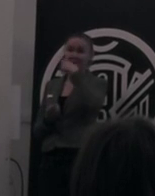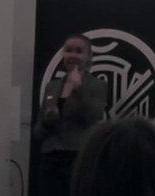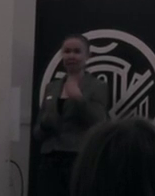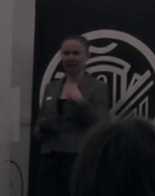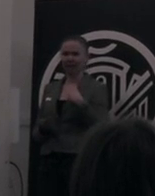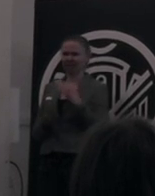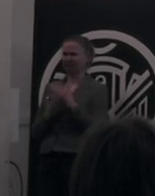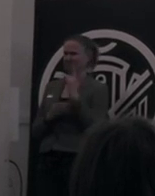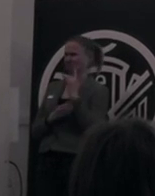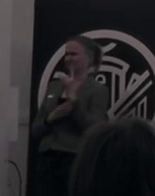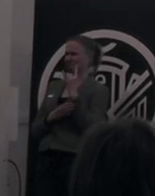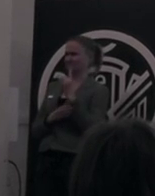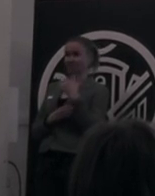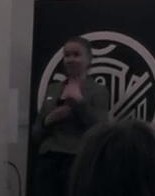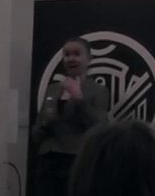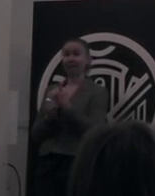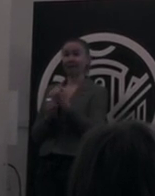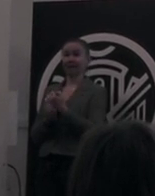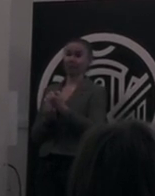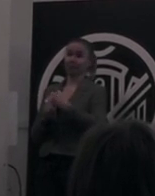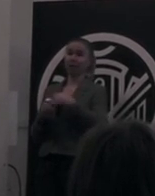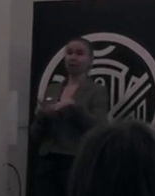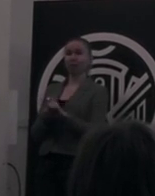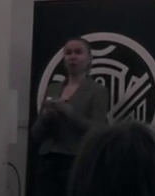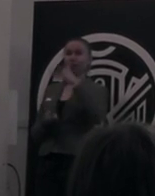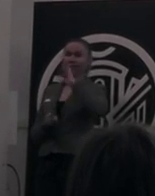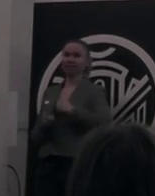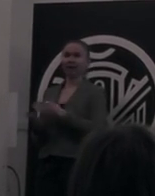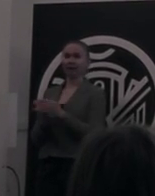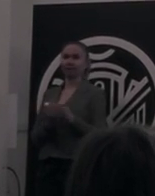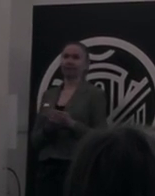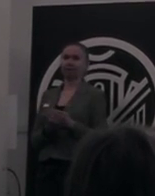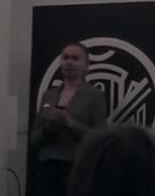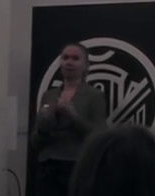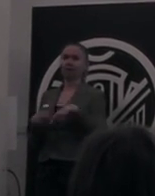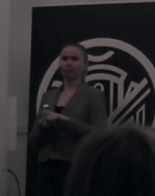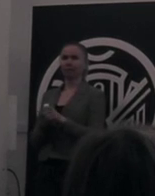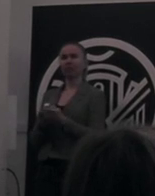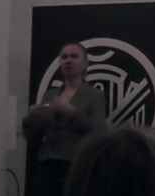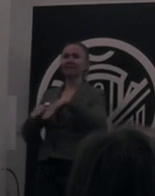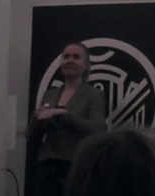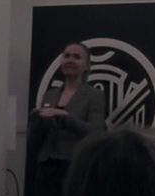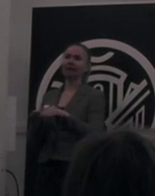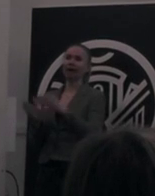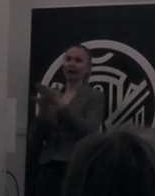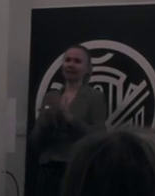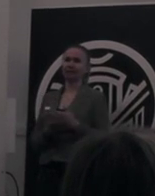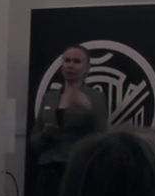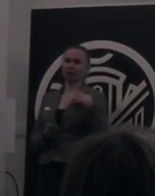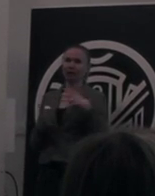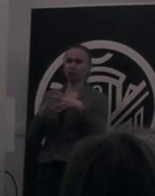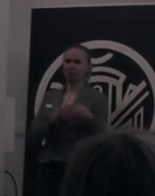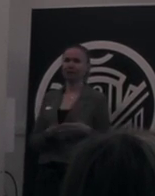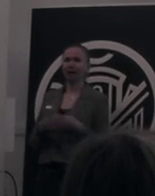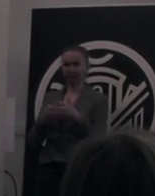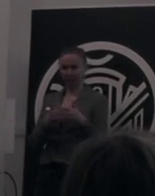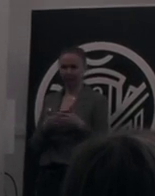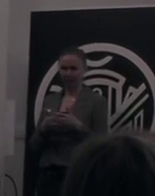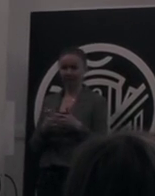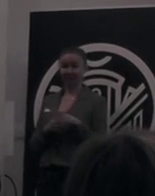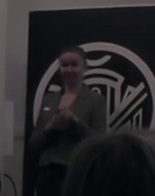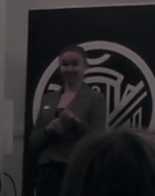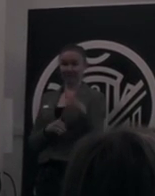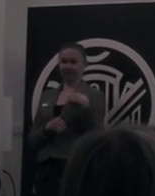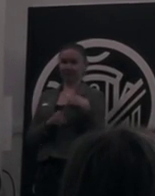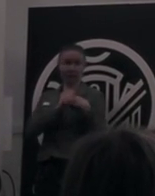really strange. I had been working on the Equal Rights Amendment, which we never got passed, which was a women's rights amendment in the United States. And this woman,